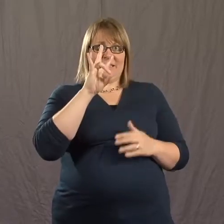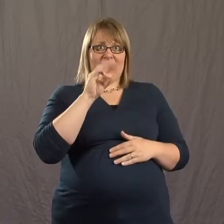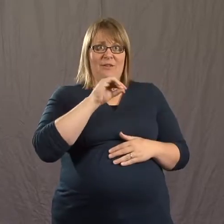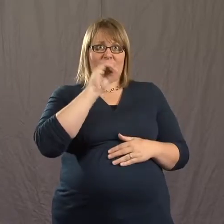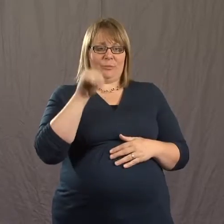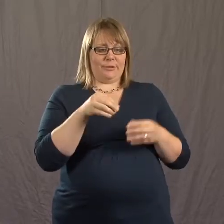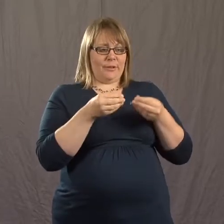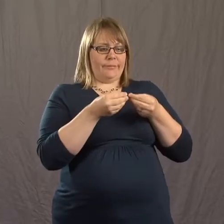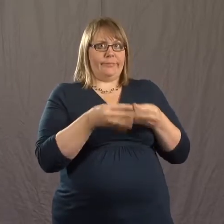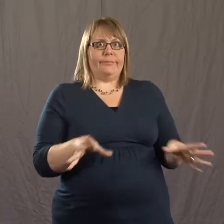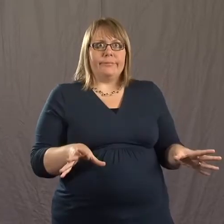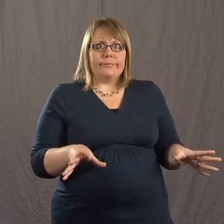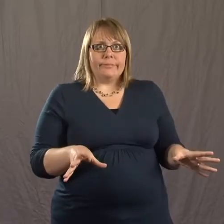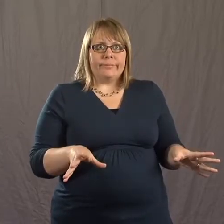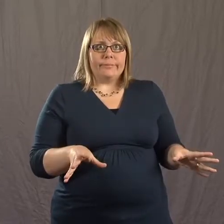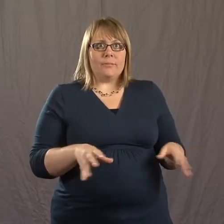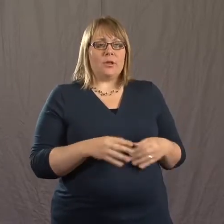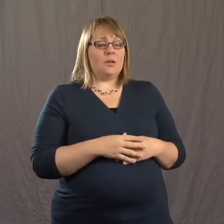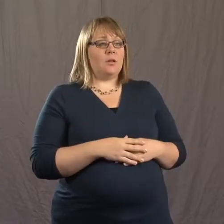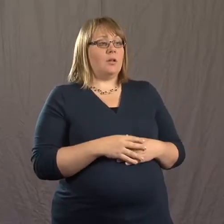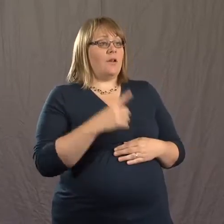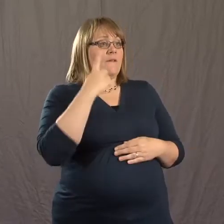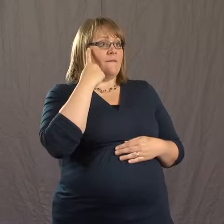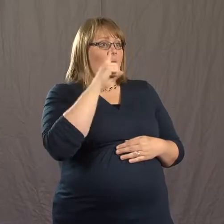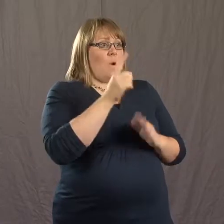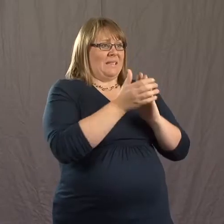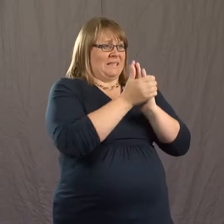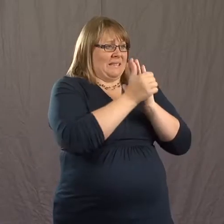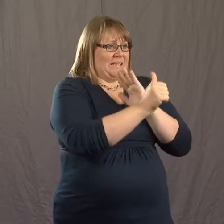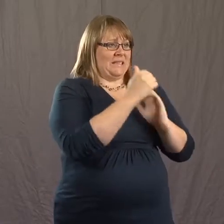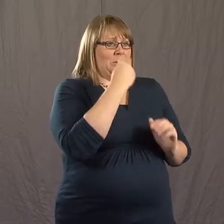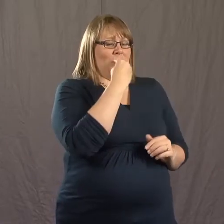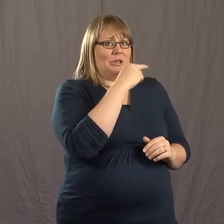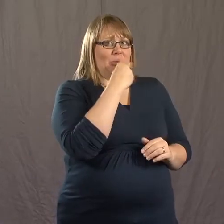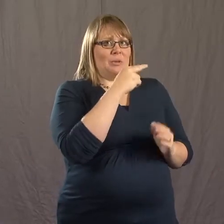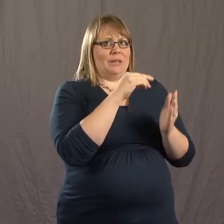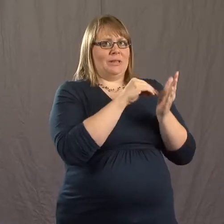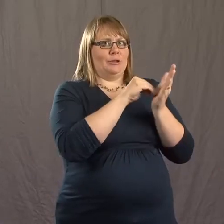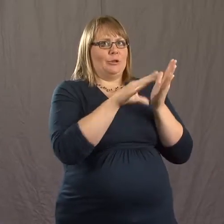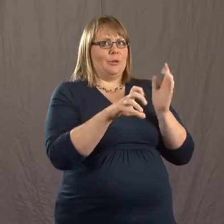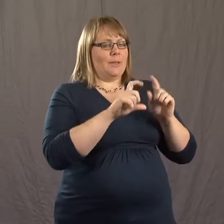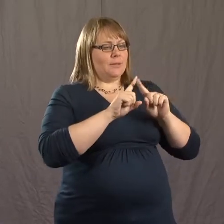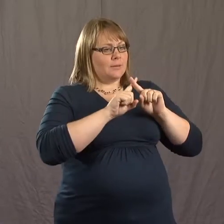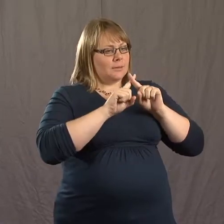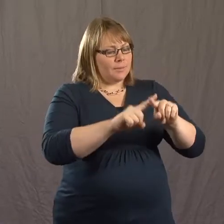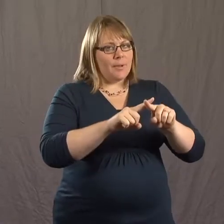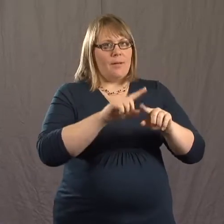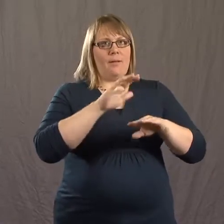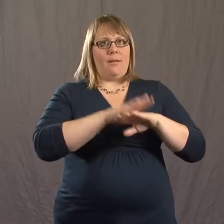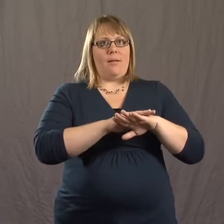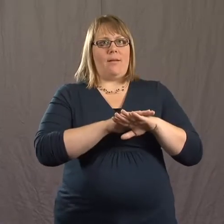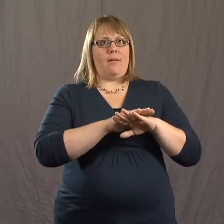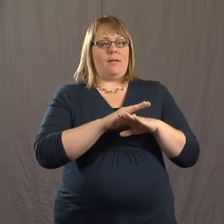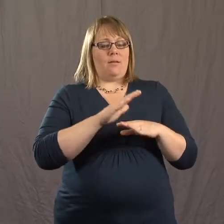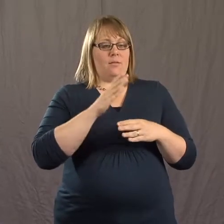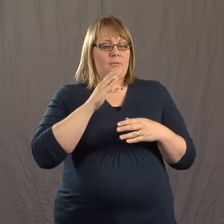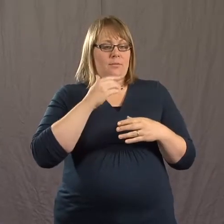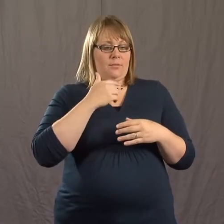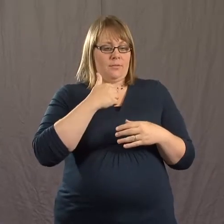time. That means 70% of the speech sounds cannot be seen. In order to effectively speech read, the student